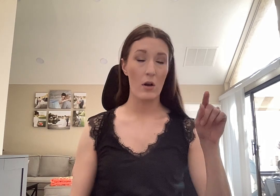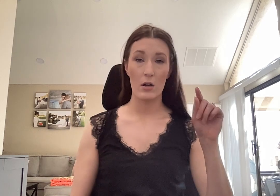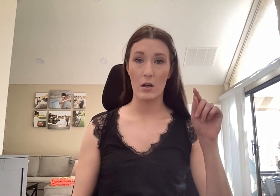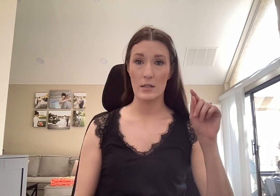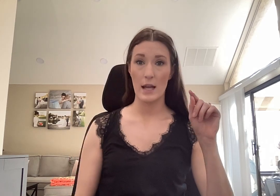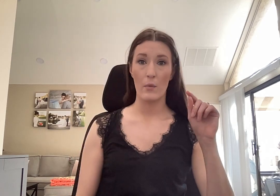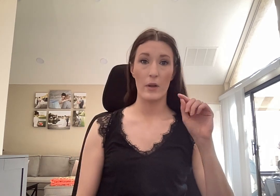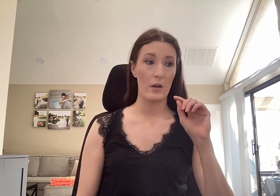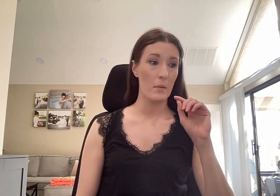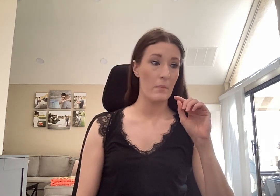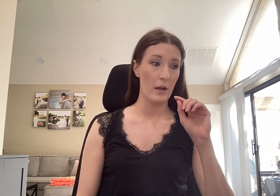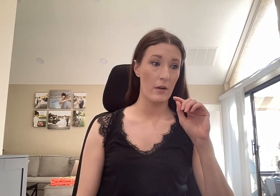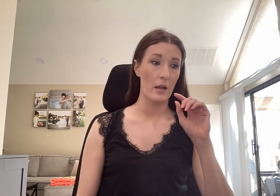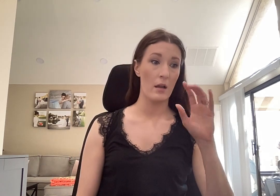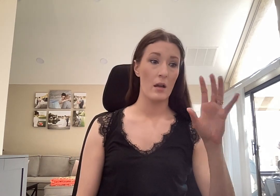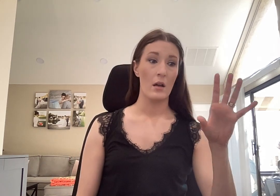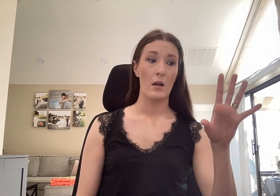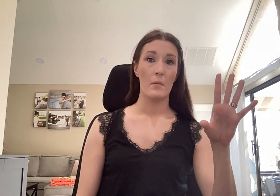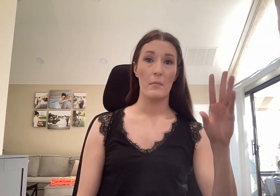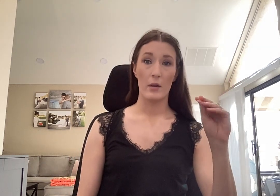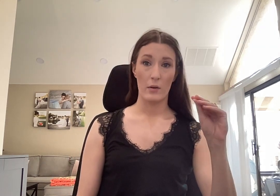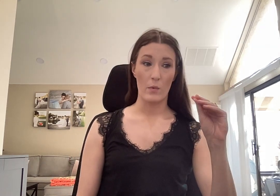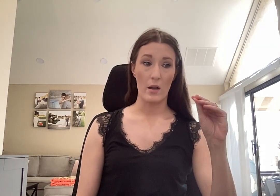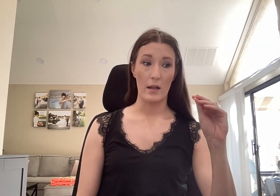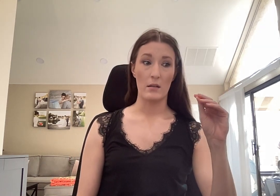Alcohol content, we are comparing beer and wine